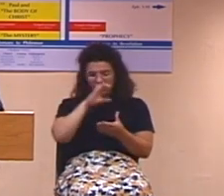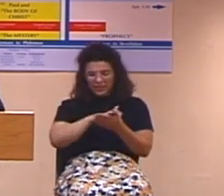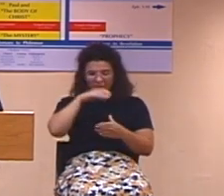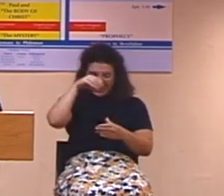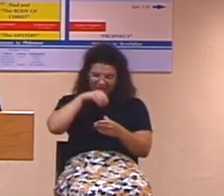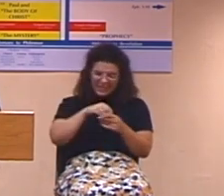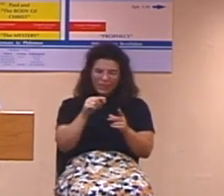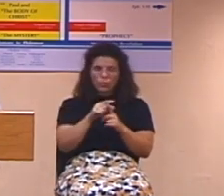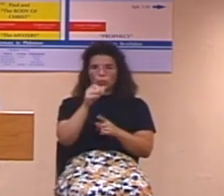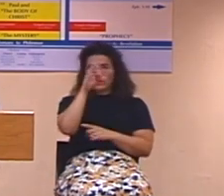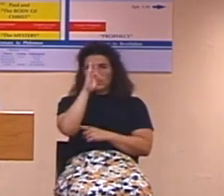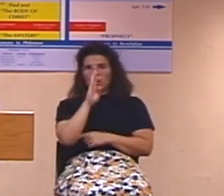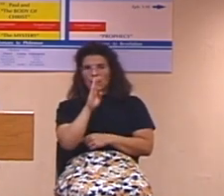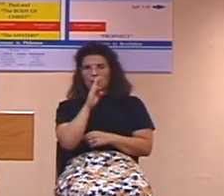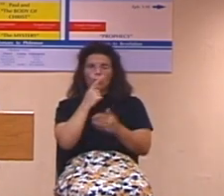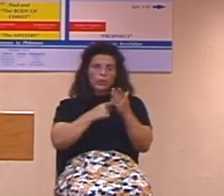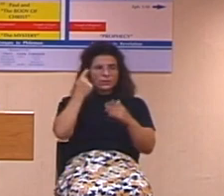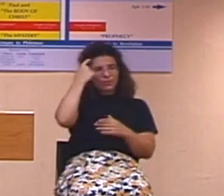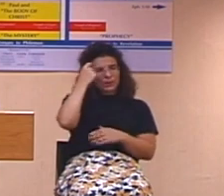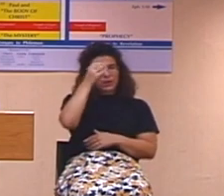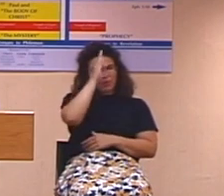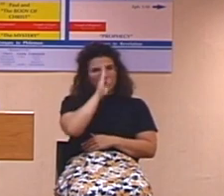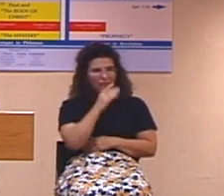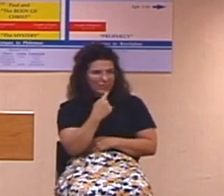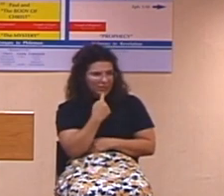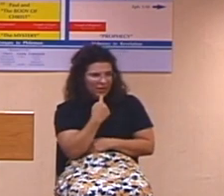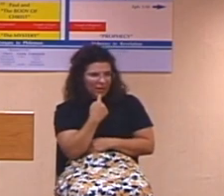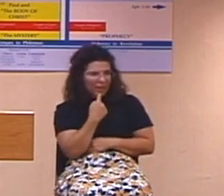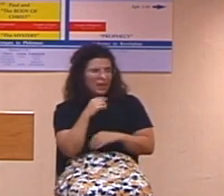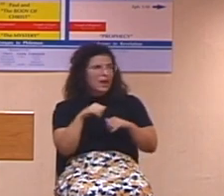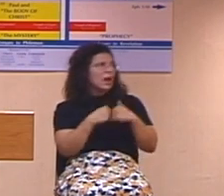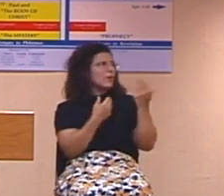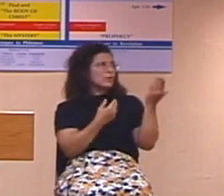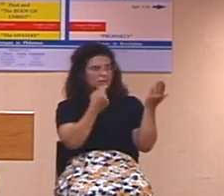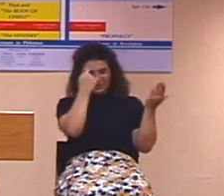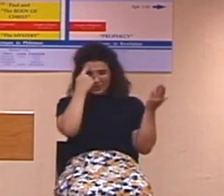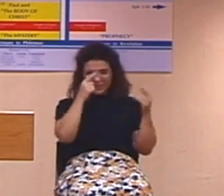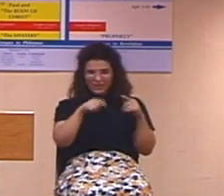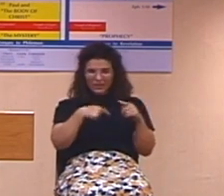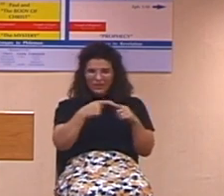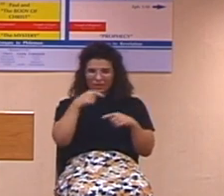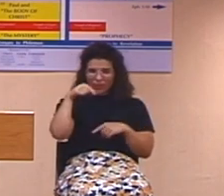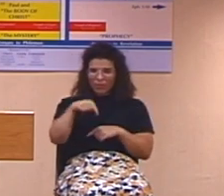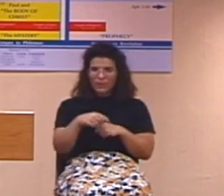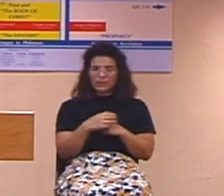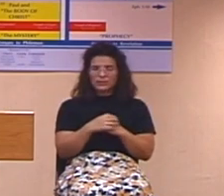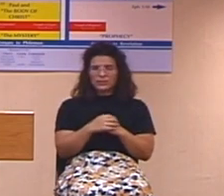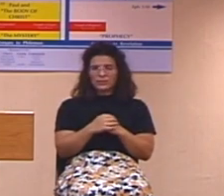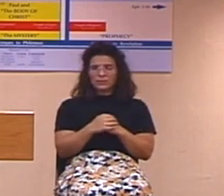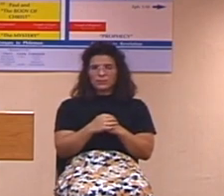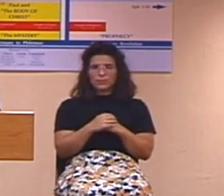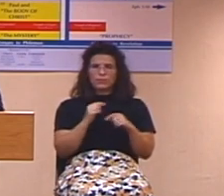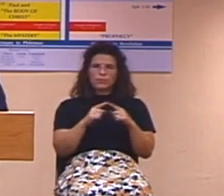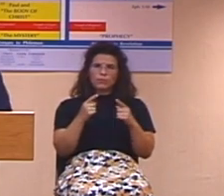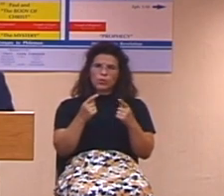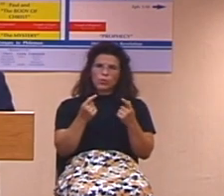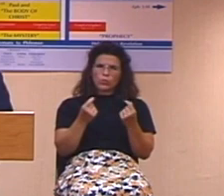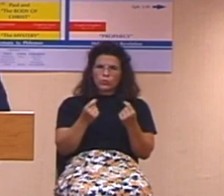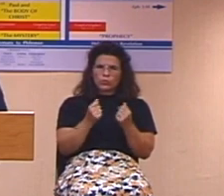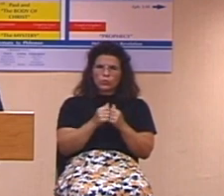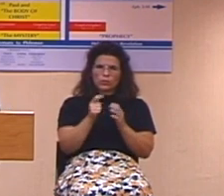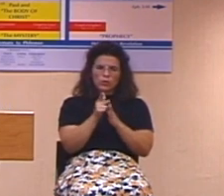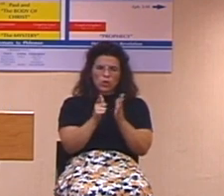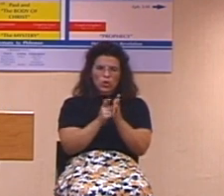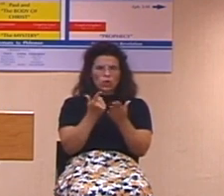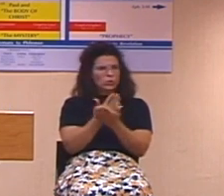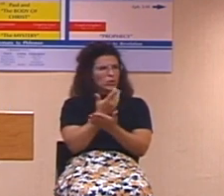God. What's the mind of God say? How's He thinking about this? And yet, what do with the lost